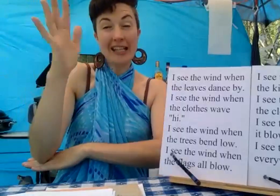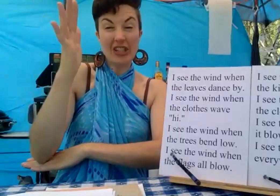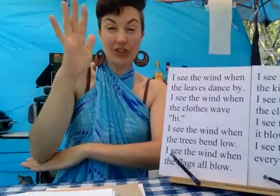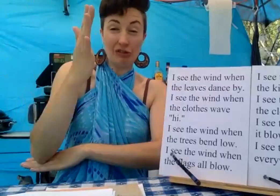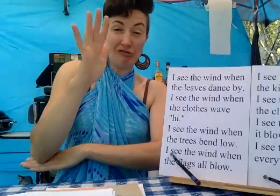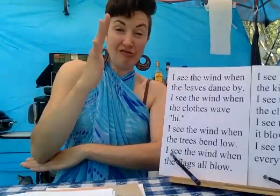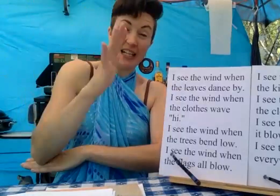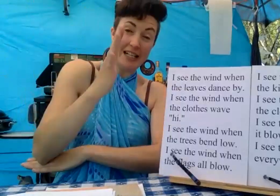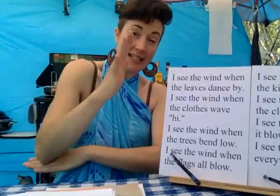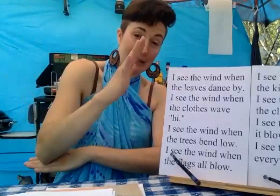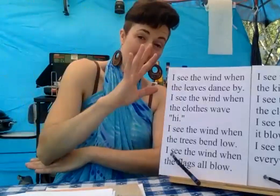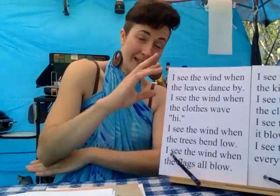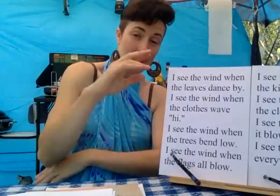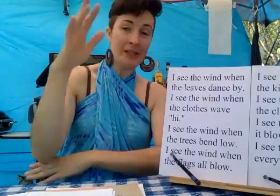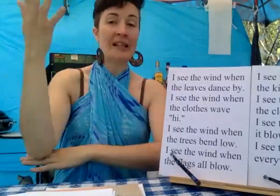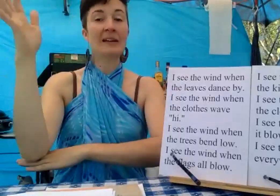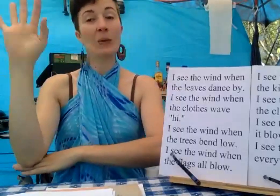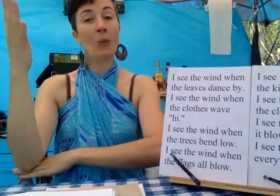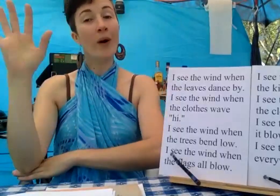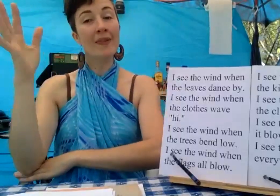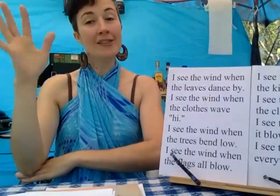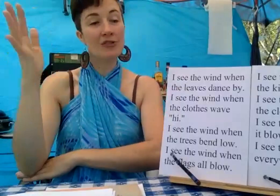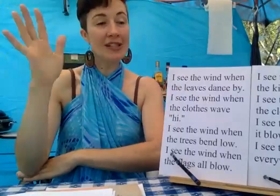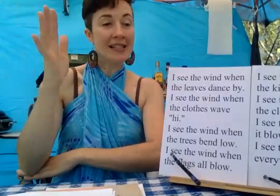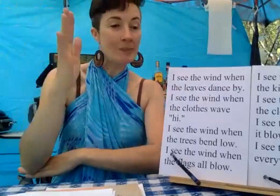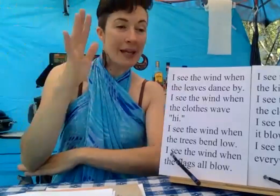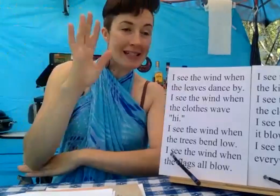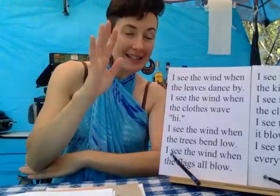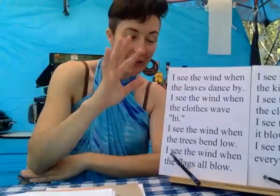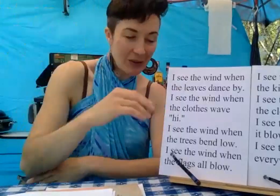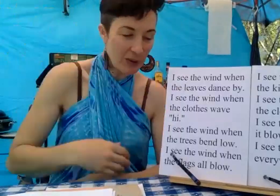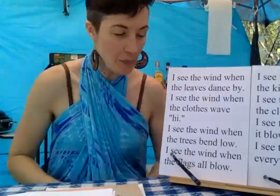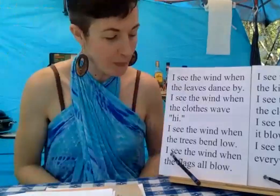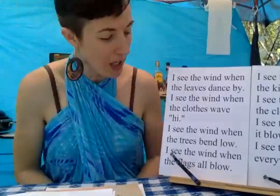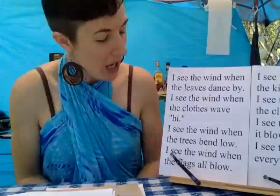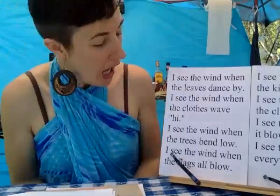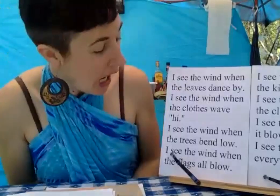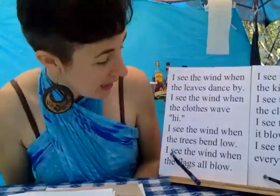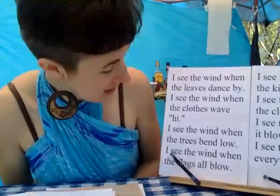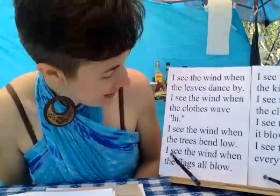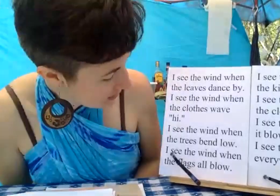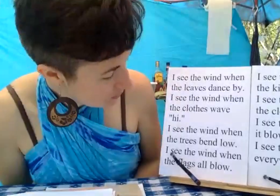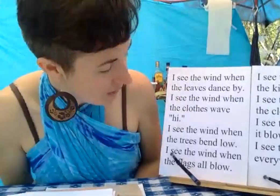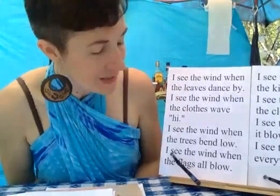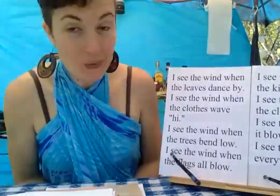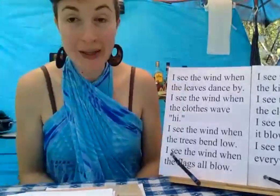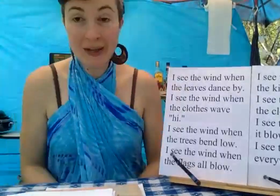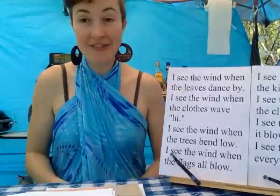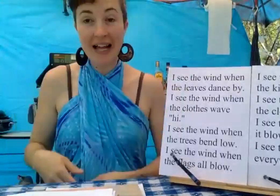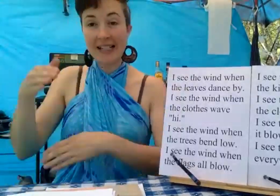of straining in the wind. So we'll show that. When the trees bend low. I see the wind when the flags